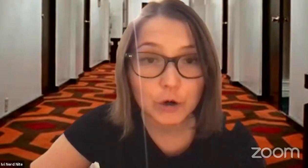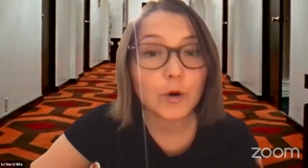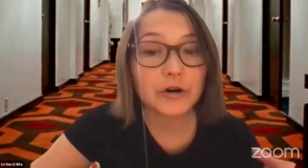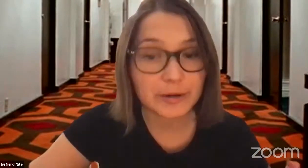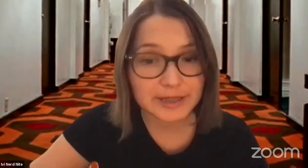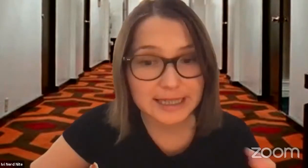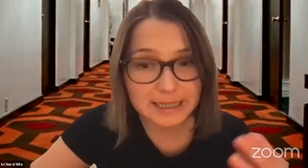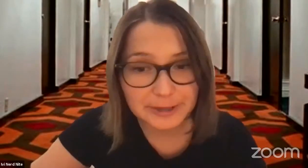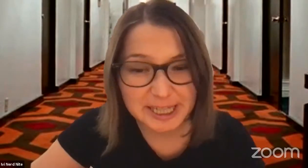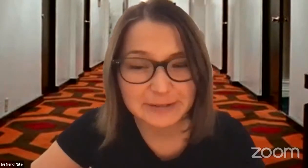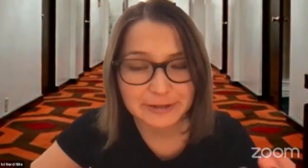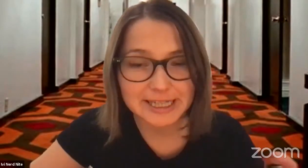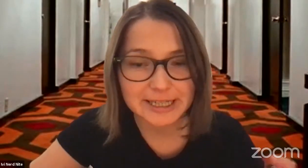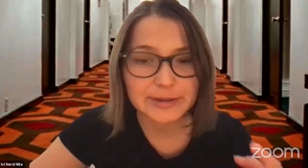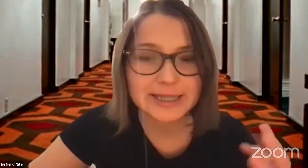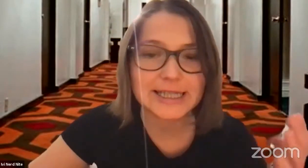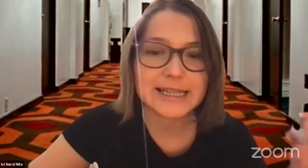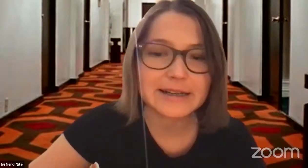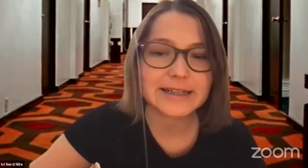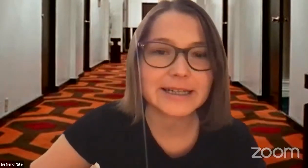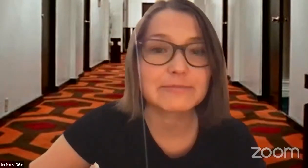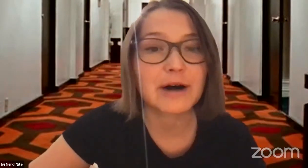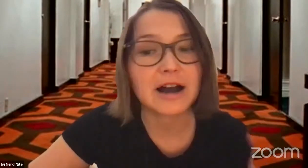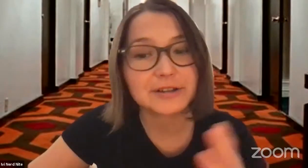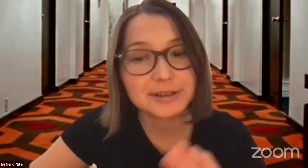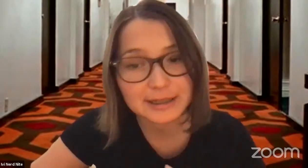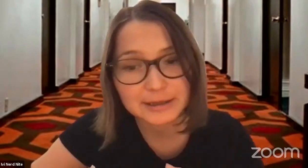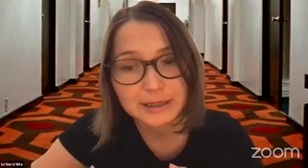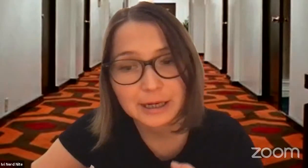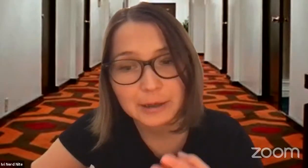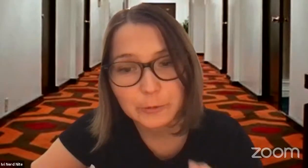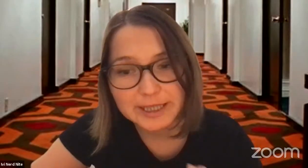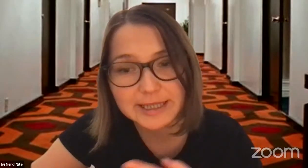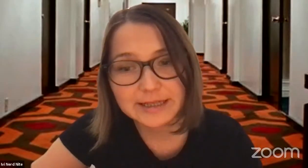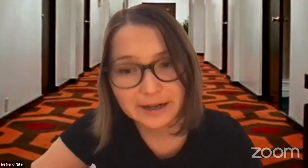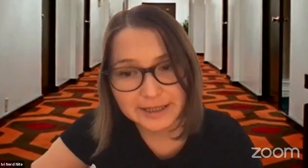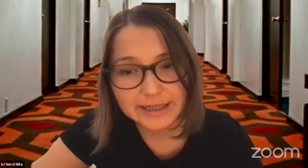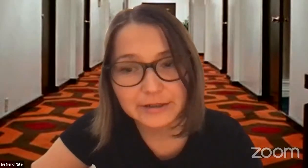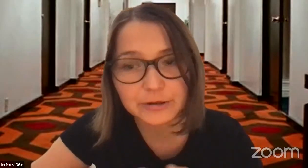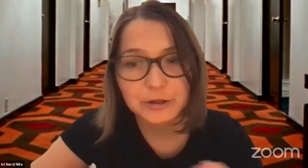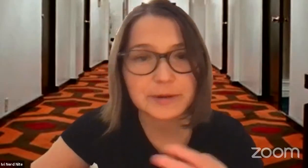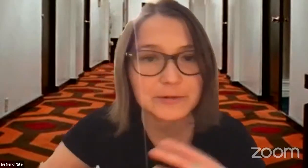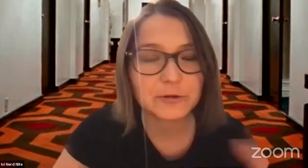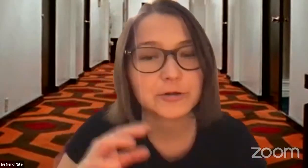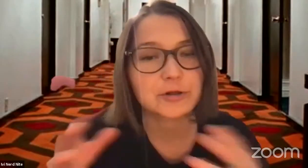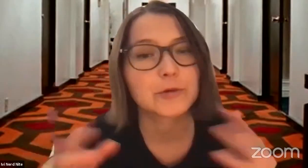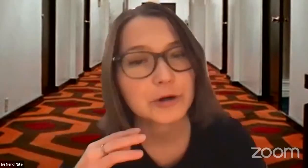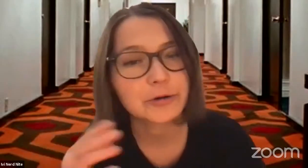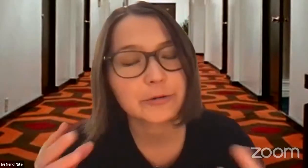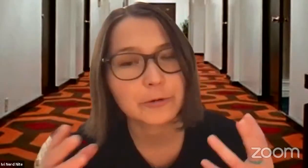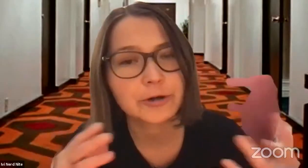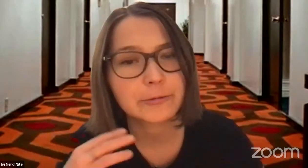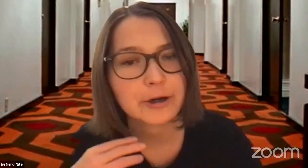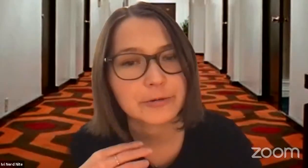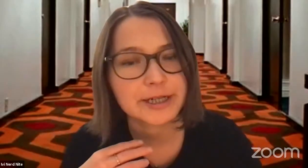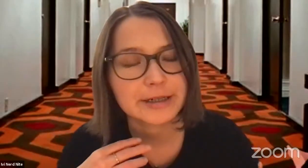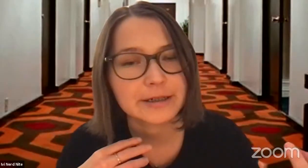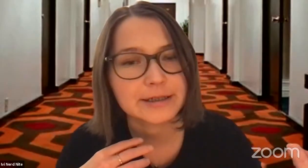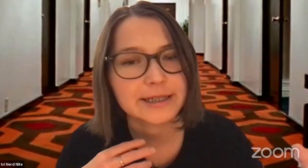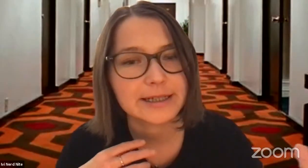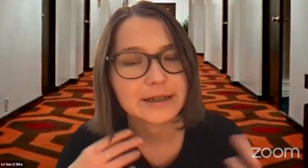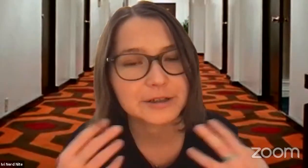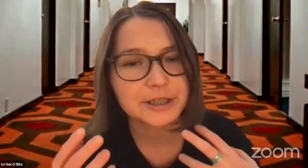to know more about this Libri reading. So is it done in parallel with signing, or do people focus on one